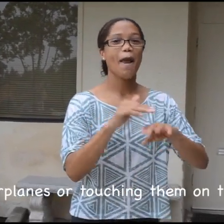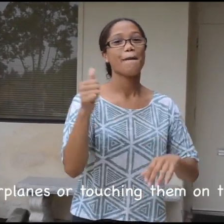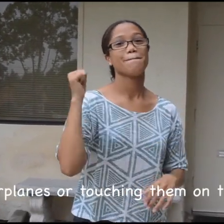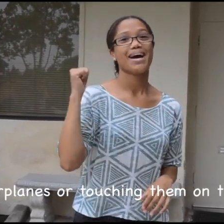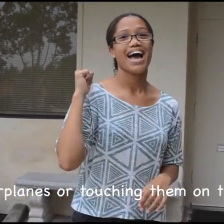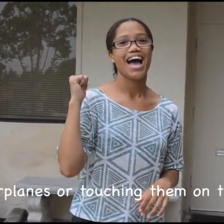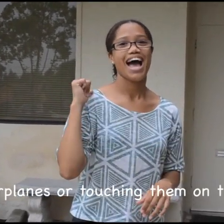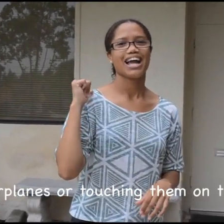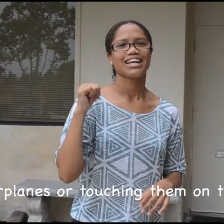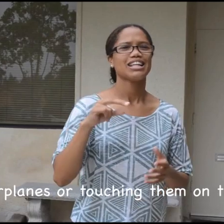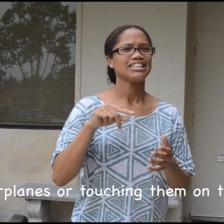on the back,